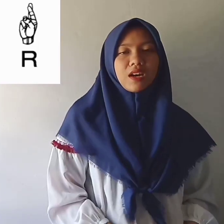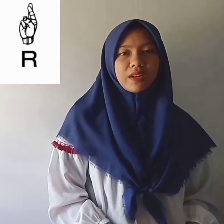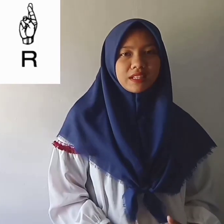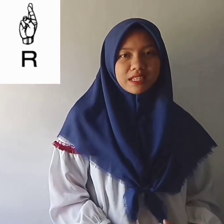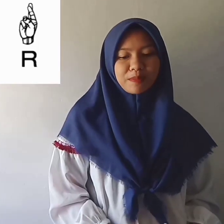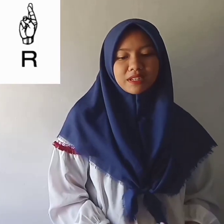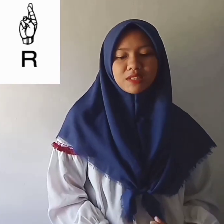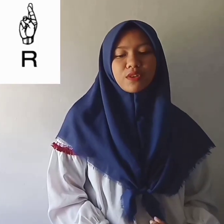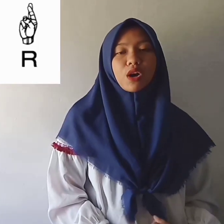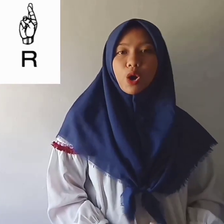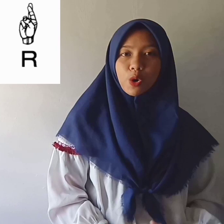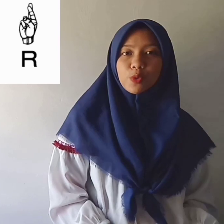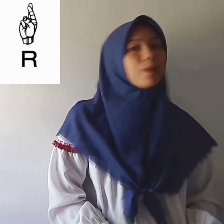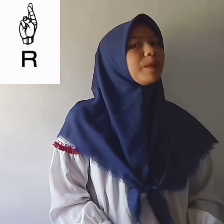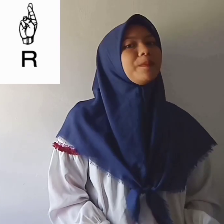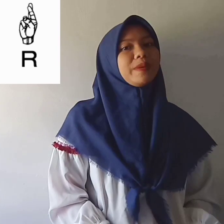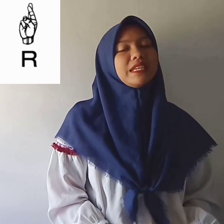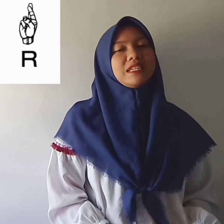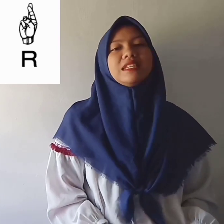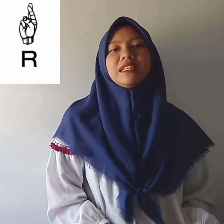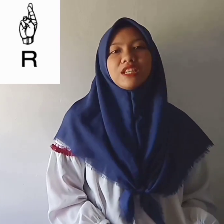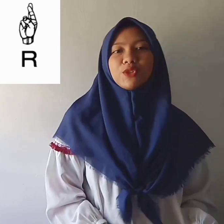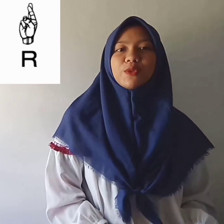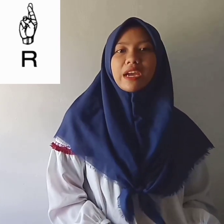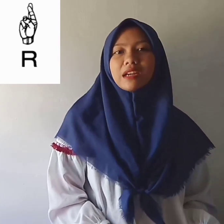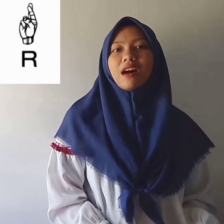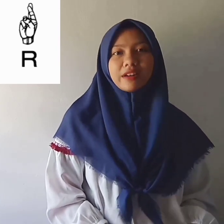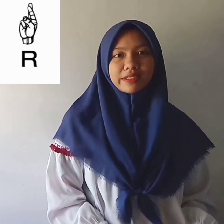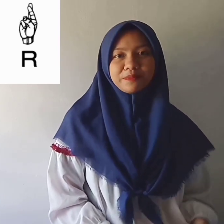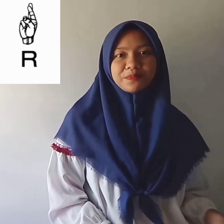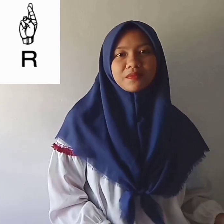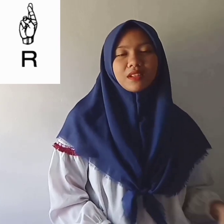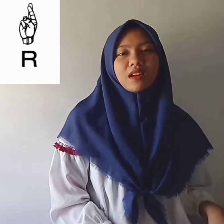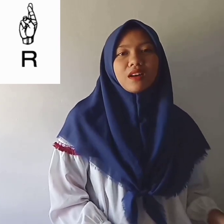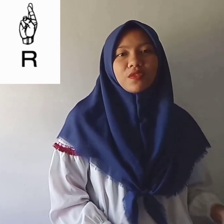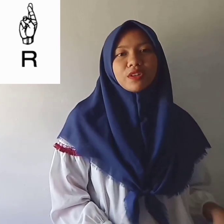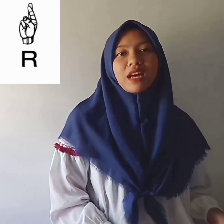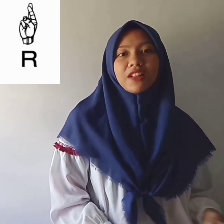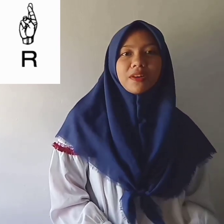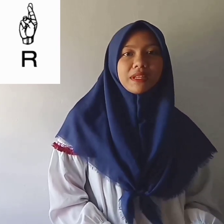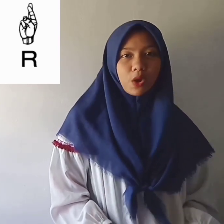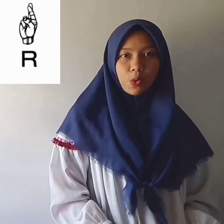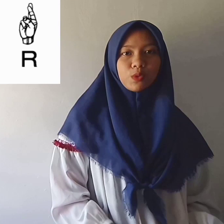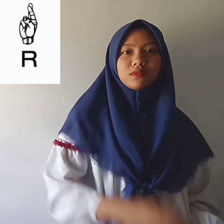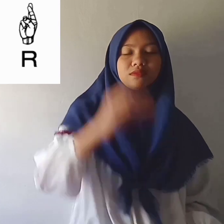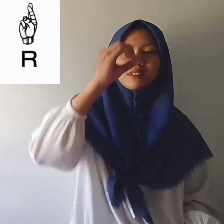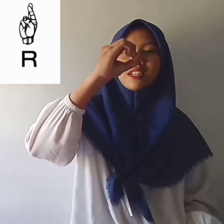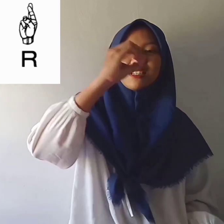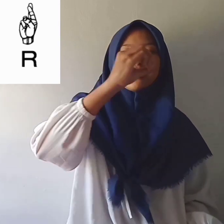Okay, the next part is for O, P, Q, and R. For the alphabet O,